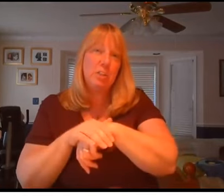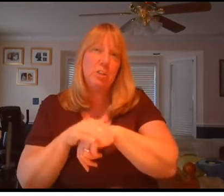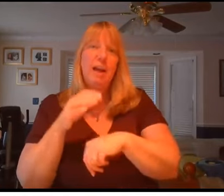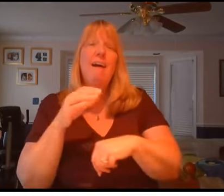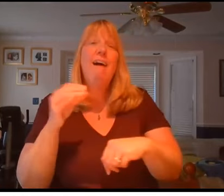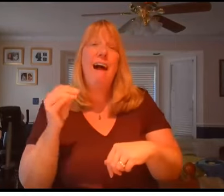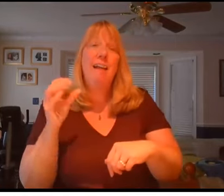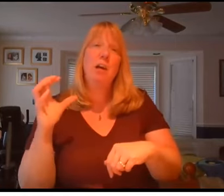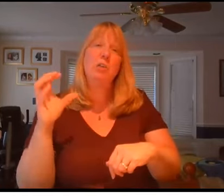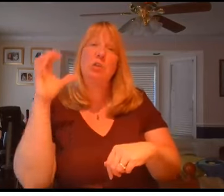because